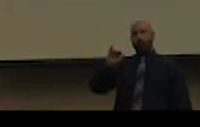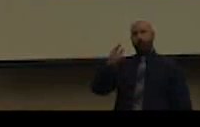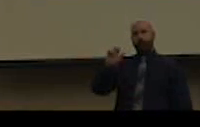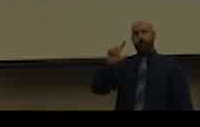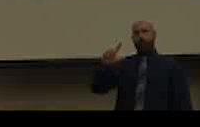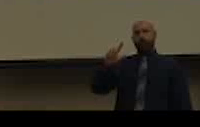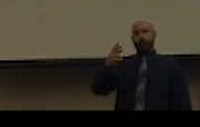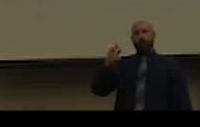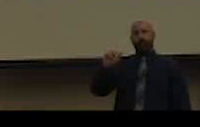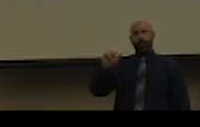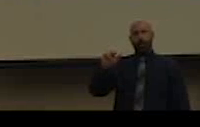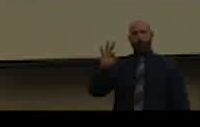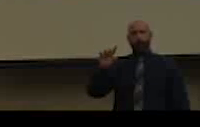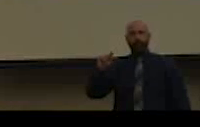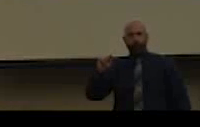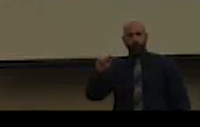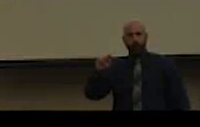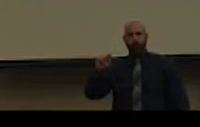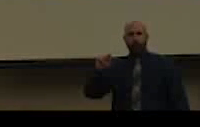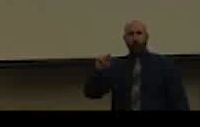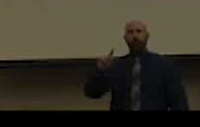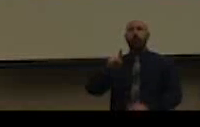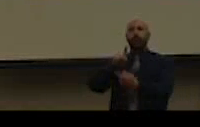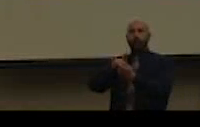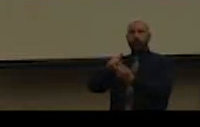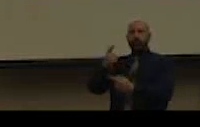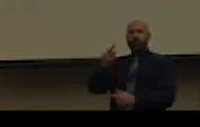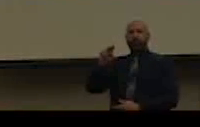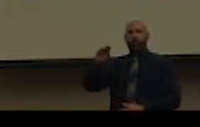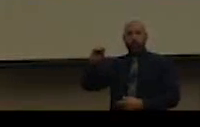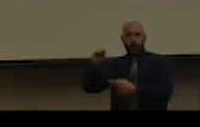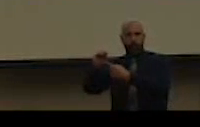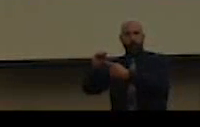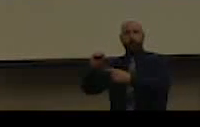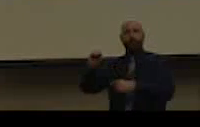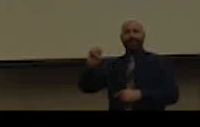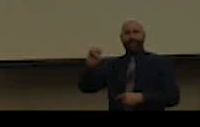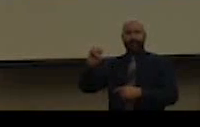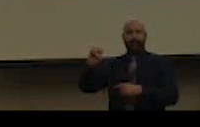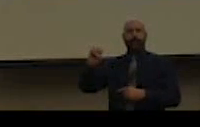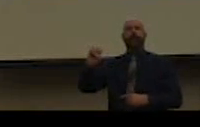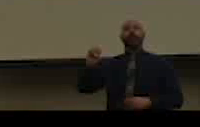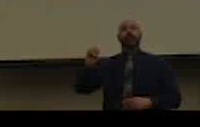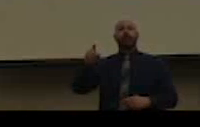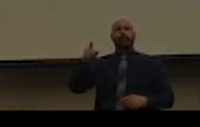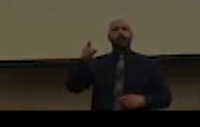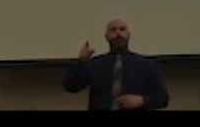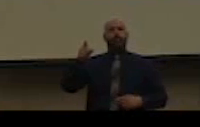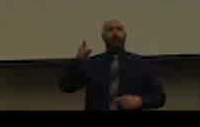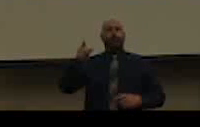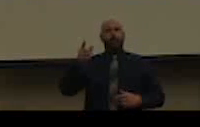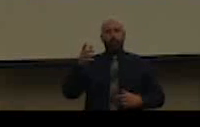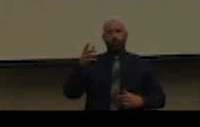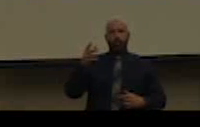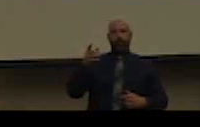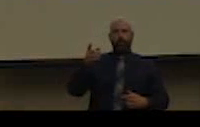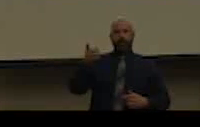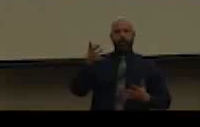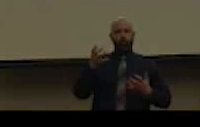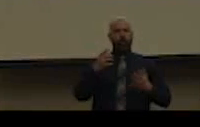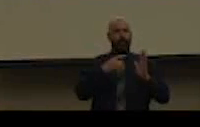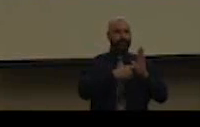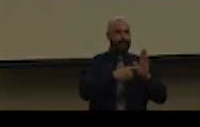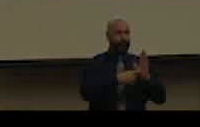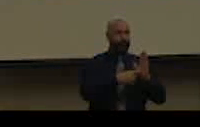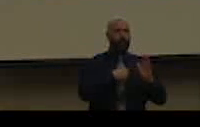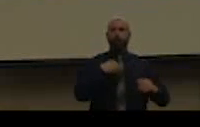I need specific guidance around it. And I said, here you go. Here's this pretty little package. It's called LAB to 3. So it allowed